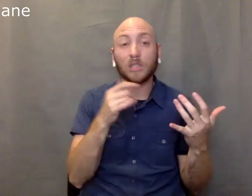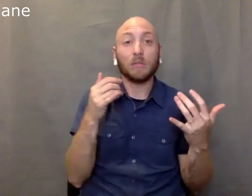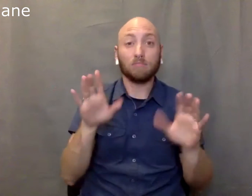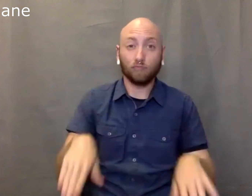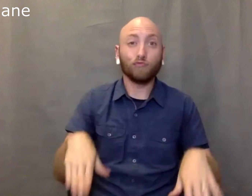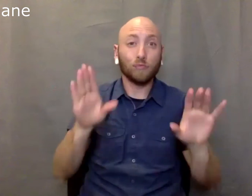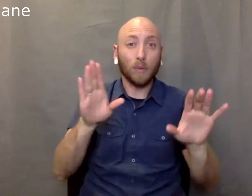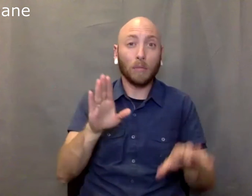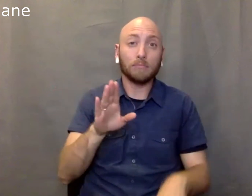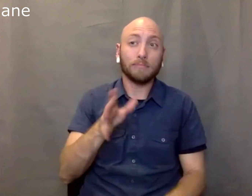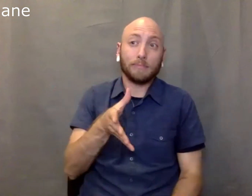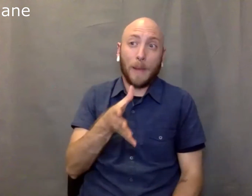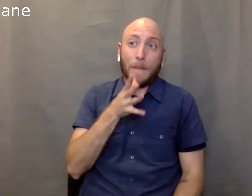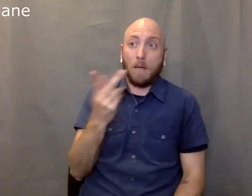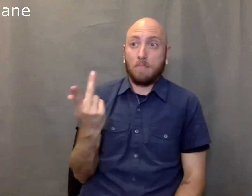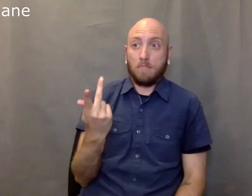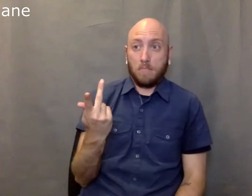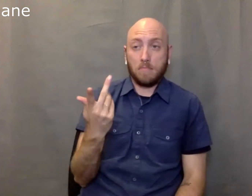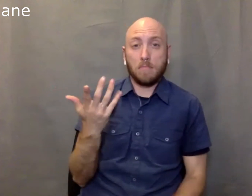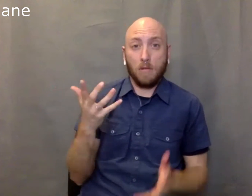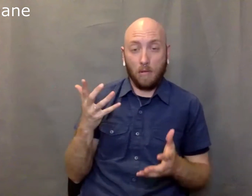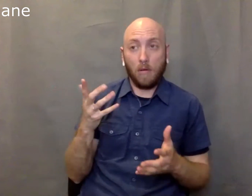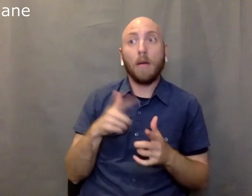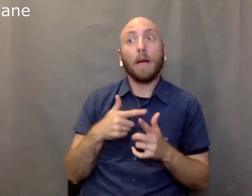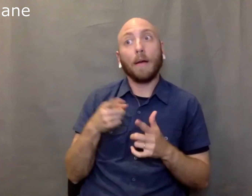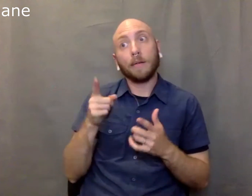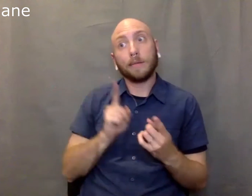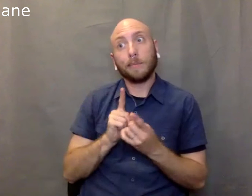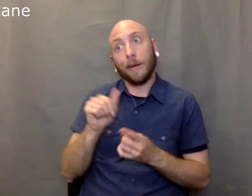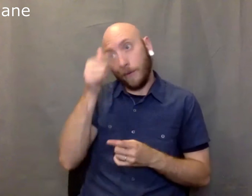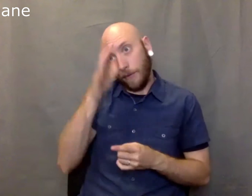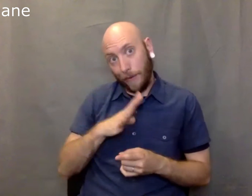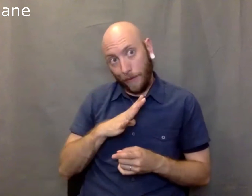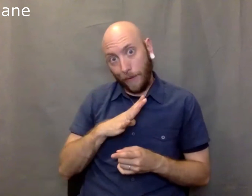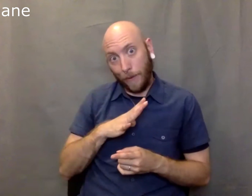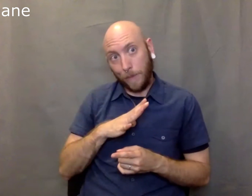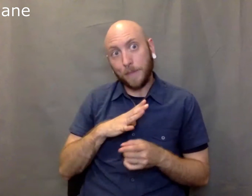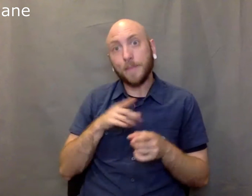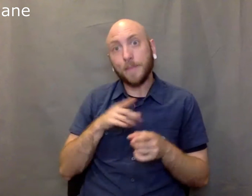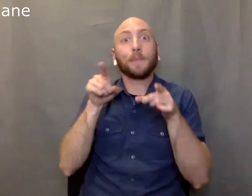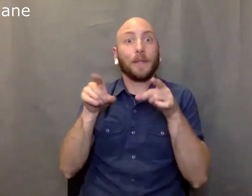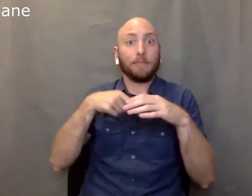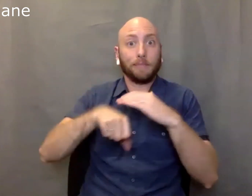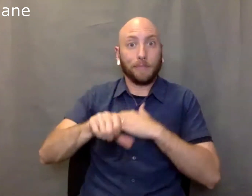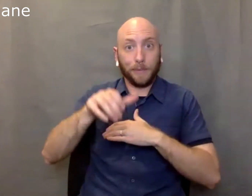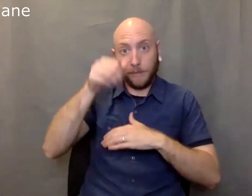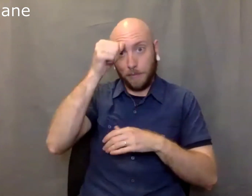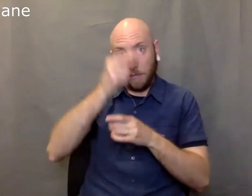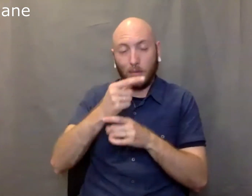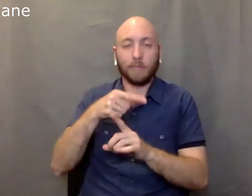bit. And then my mom met another guy. So then we had my brother, technically my half brother, but he's